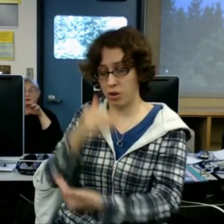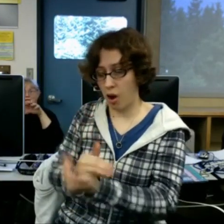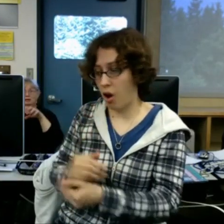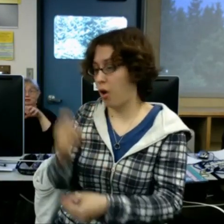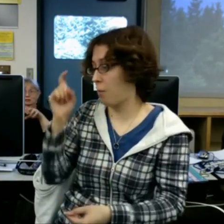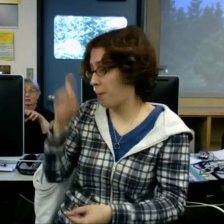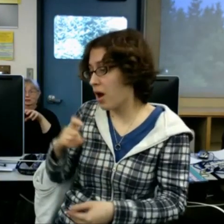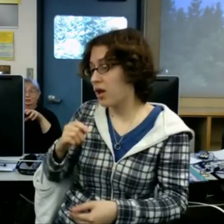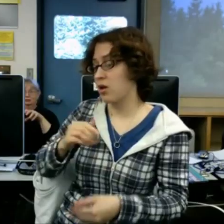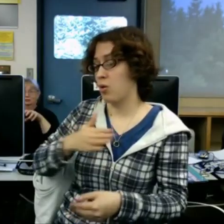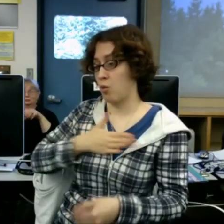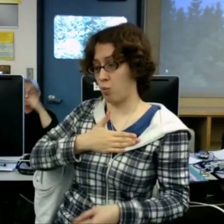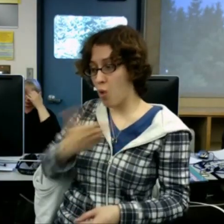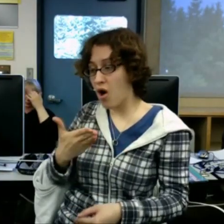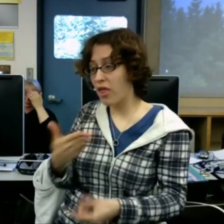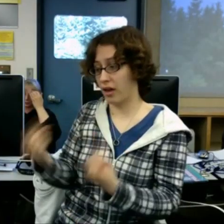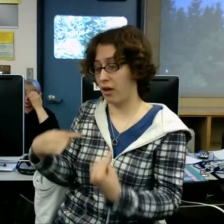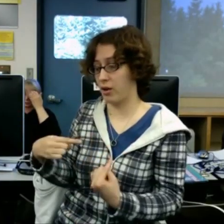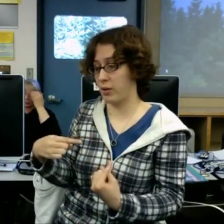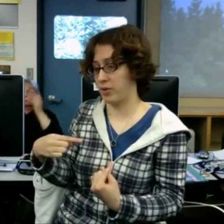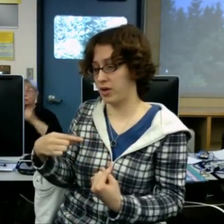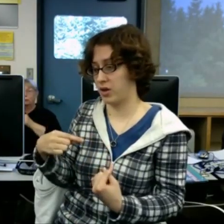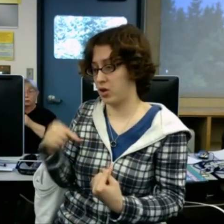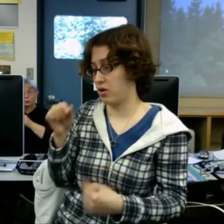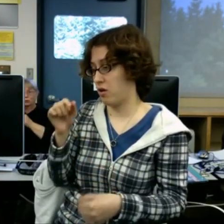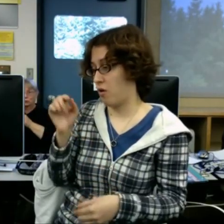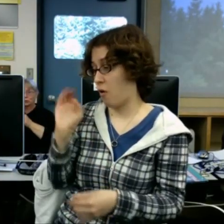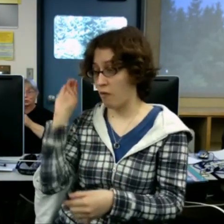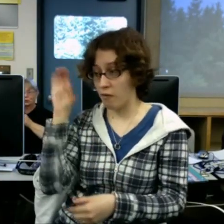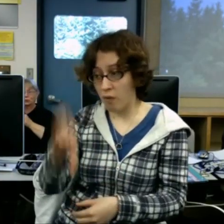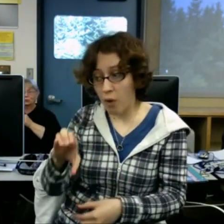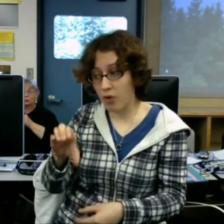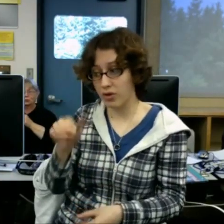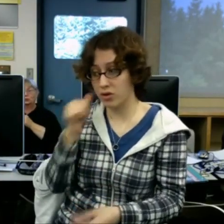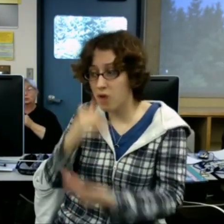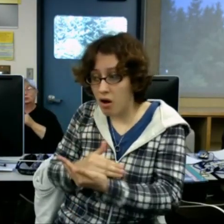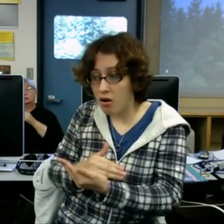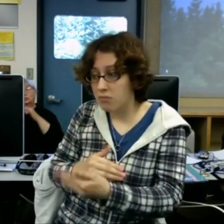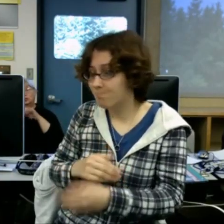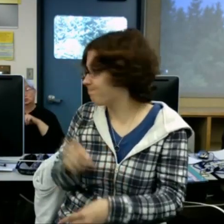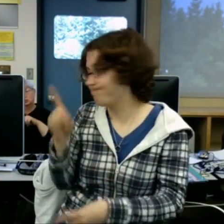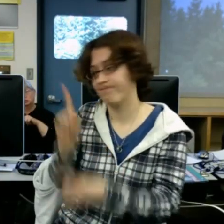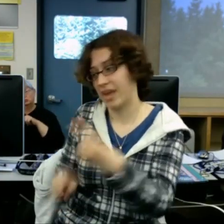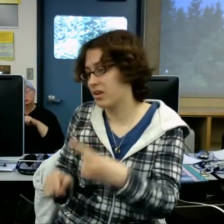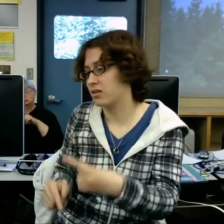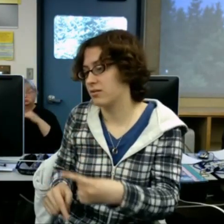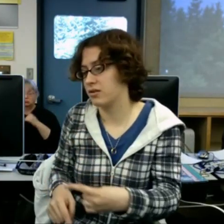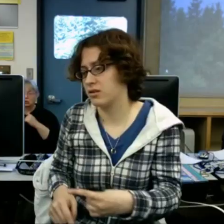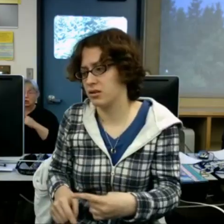Your daughter must come willingly. You can't force her."